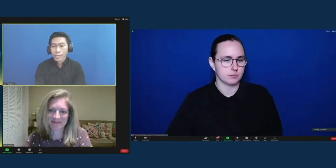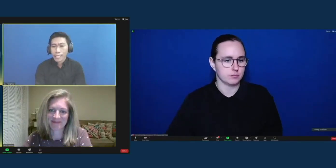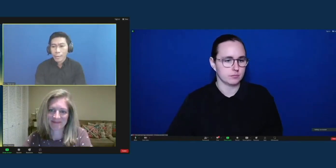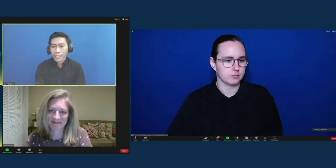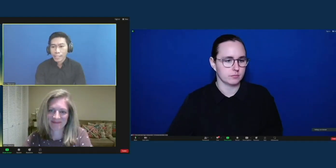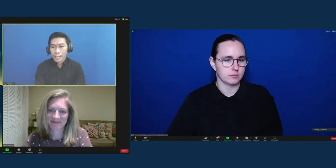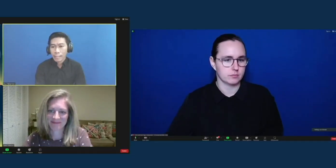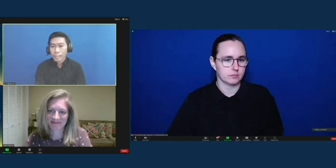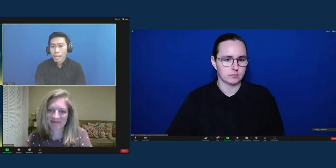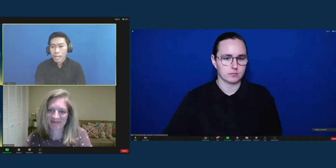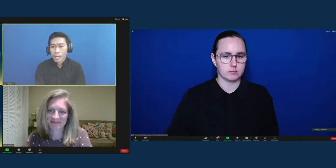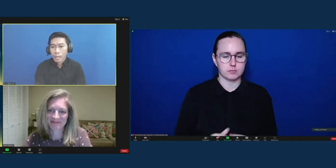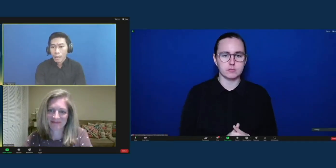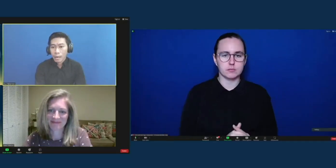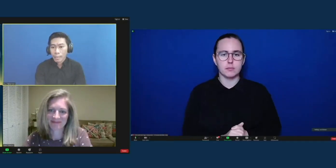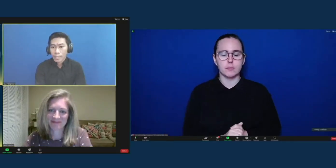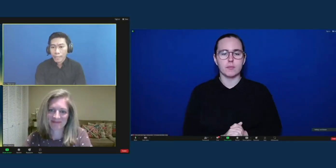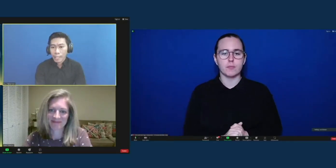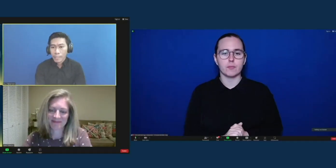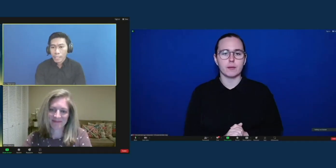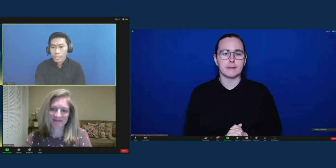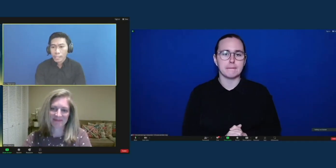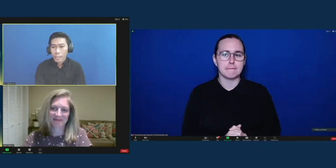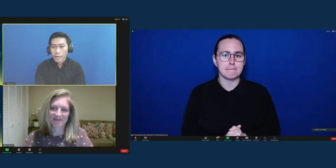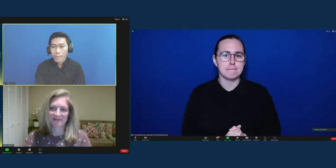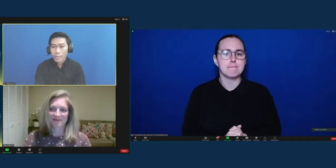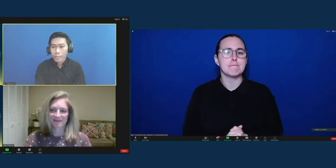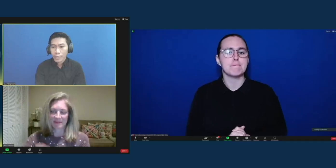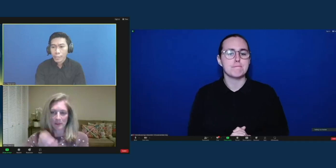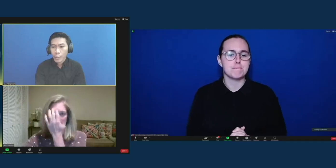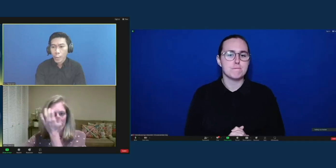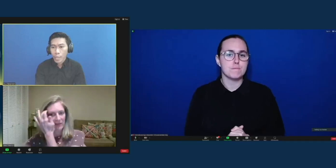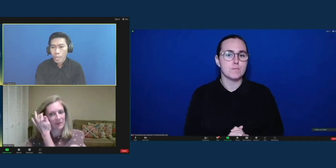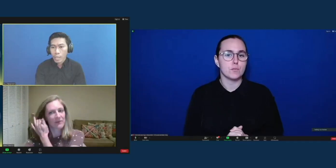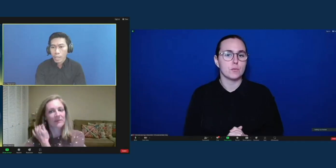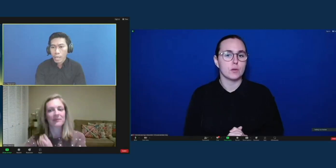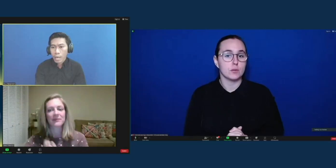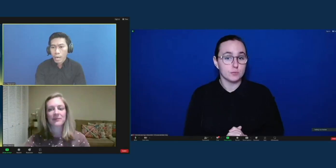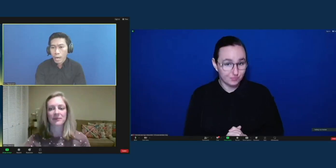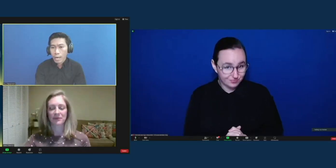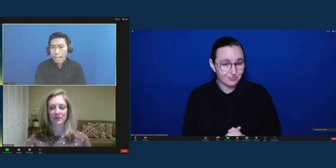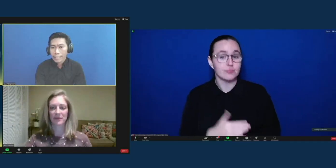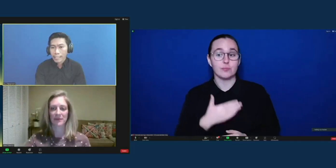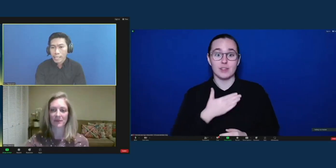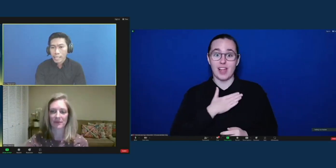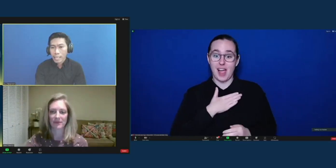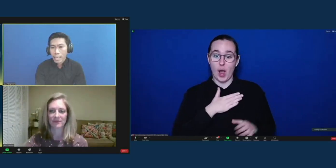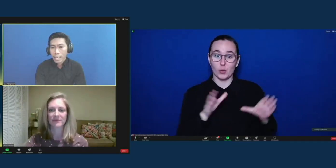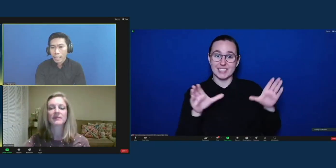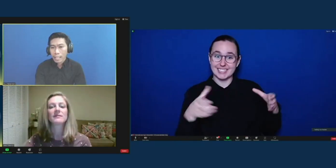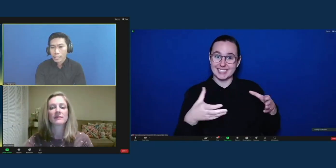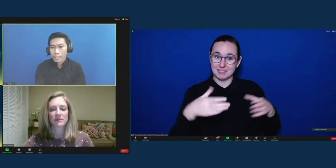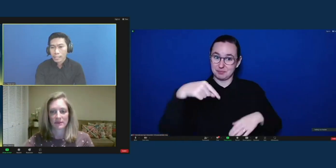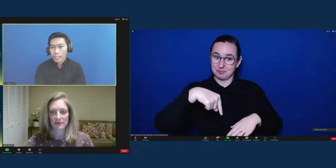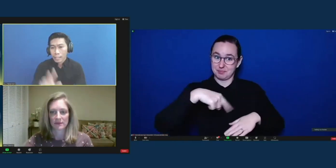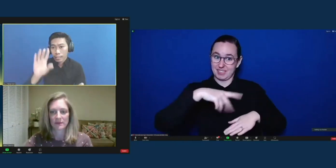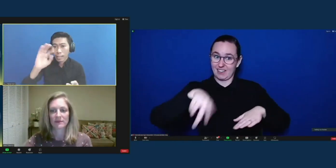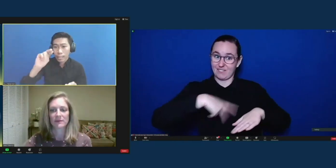Okay, here in our team, in the Philippines, we have partnered with RIT and